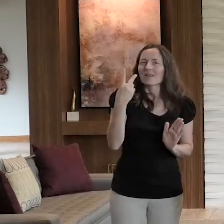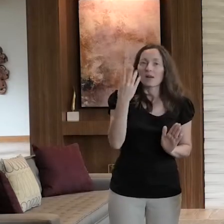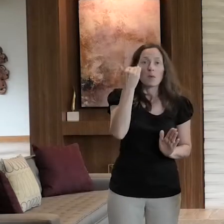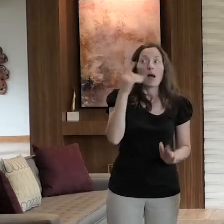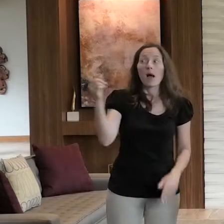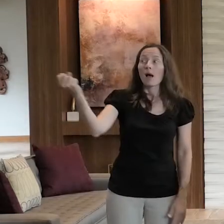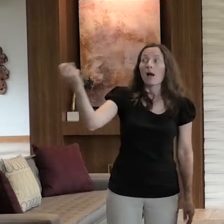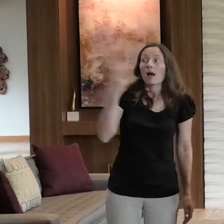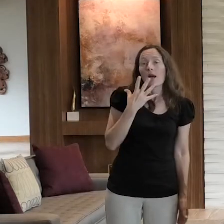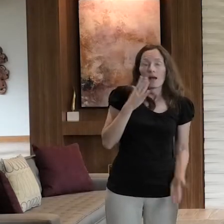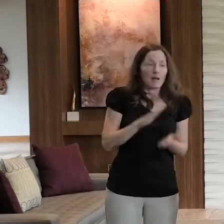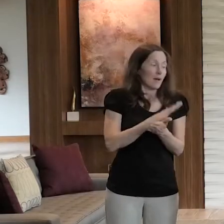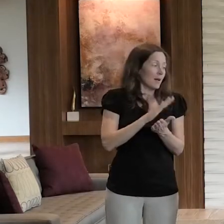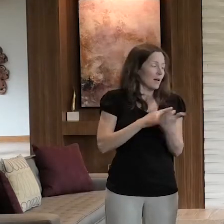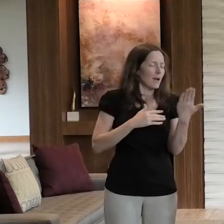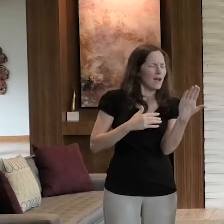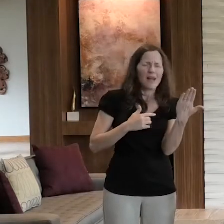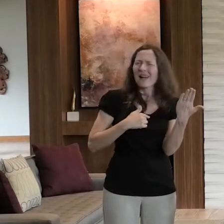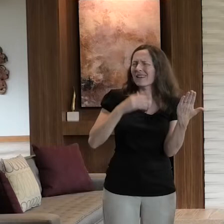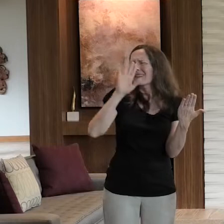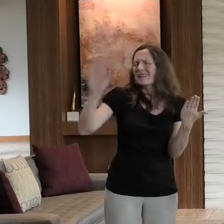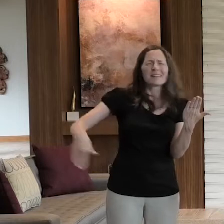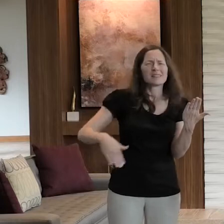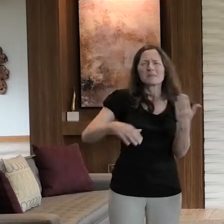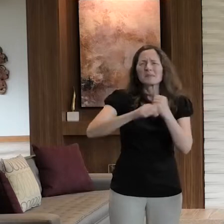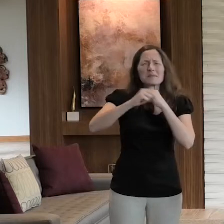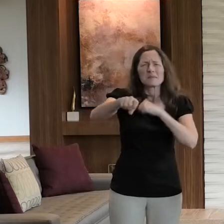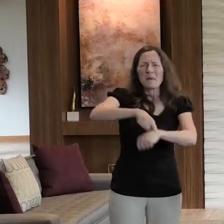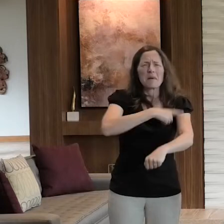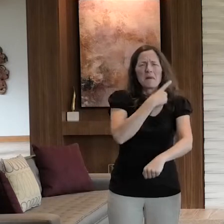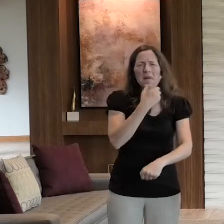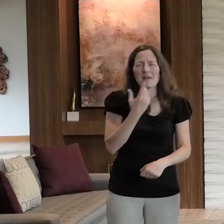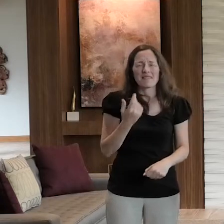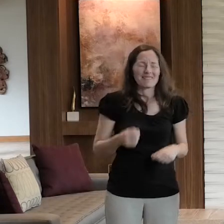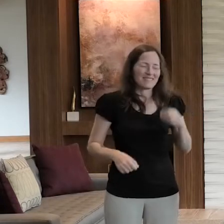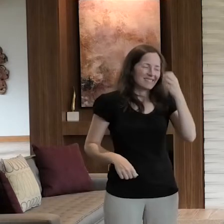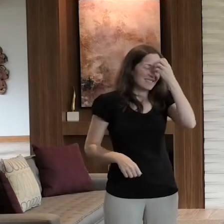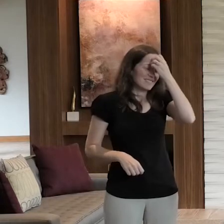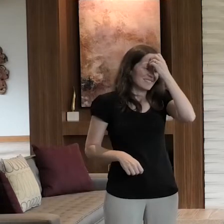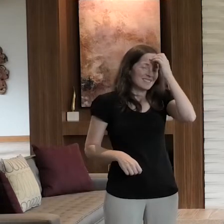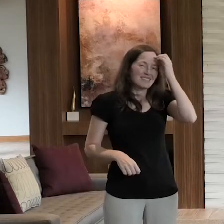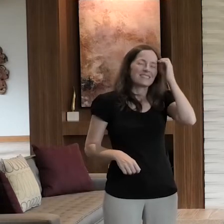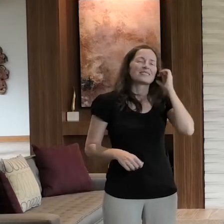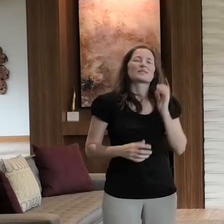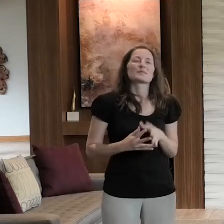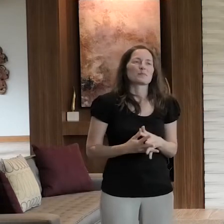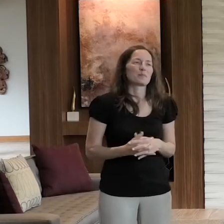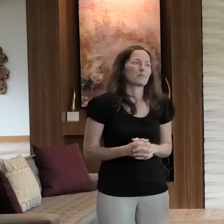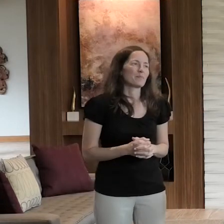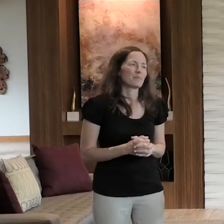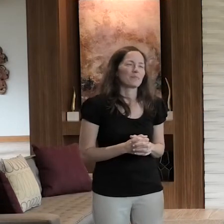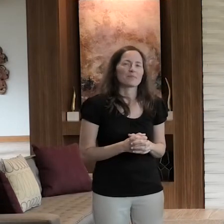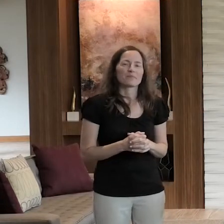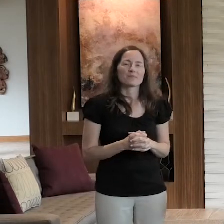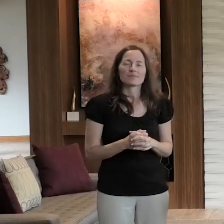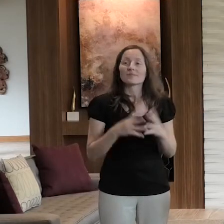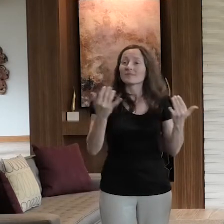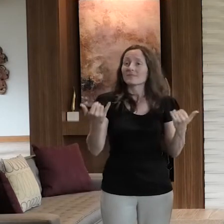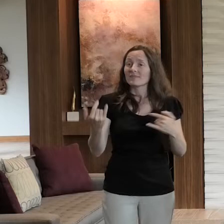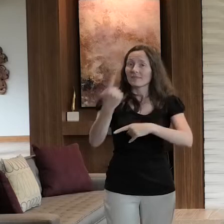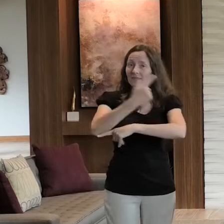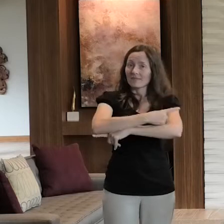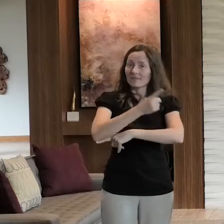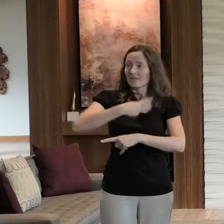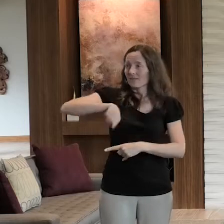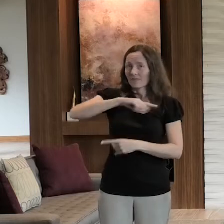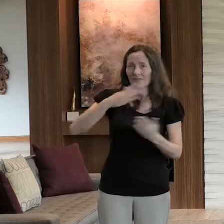this and I said it's much too long, thank you very much. So today we're here to